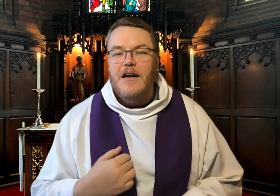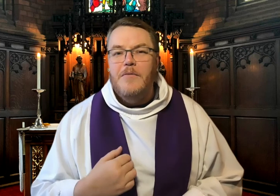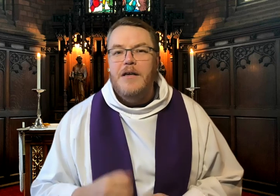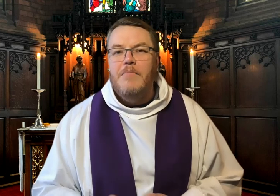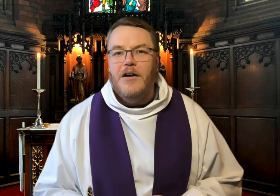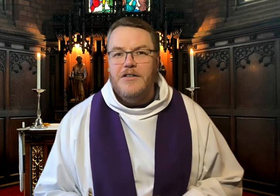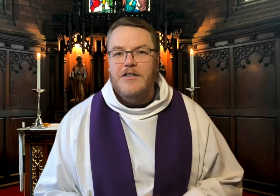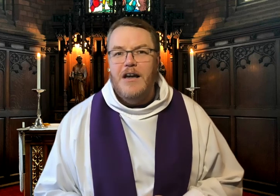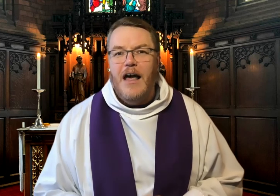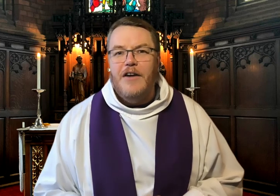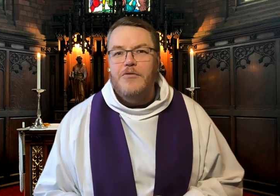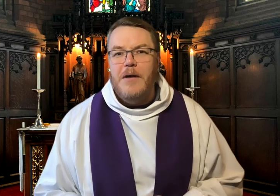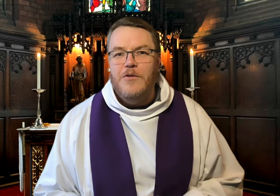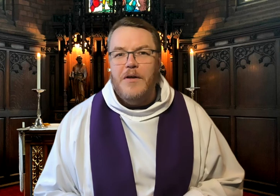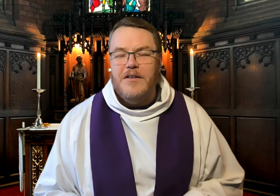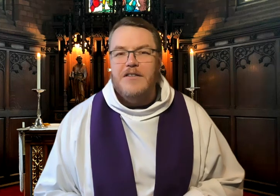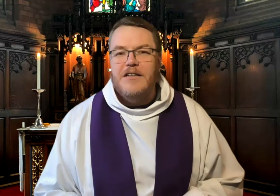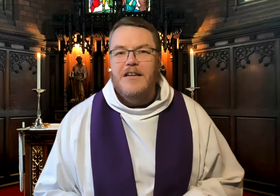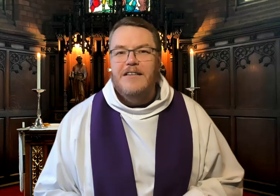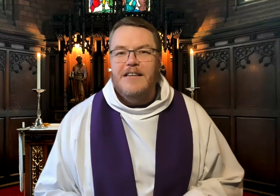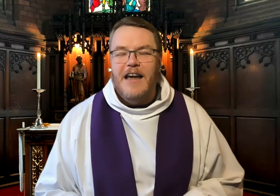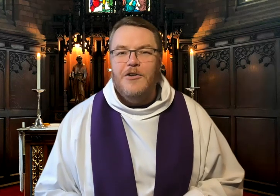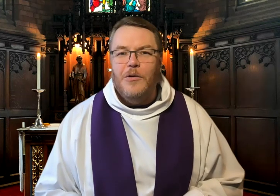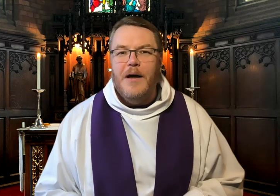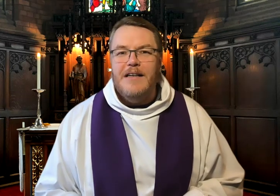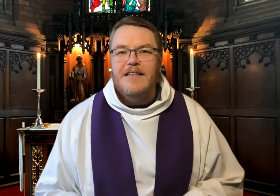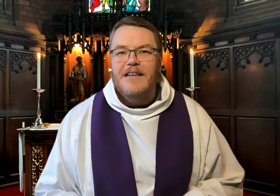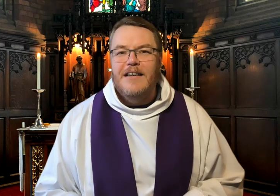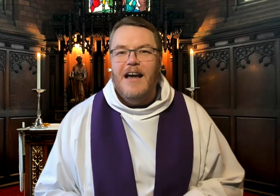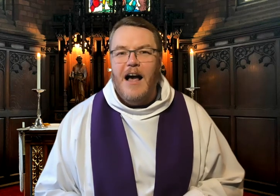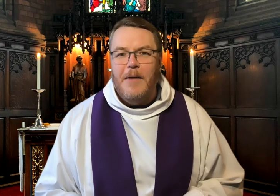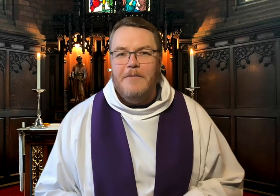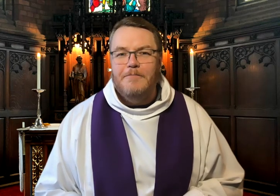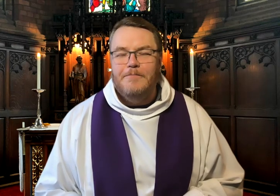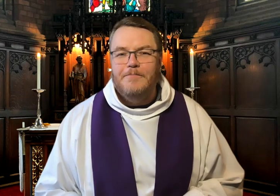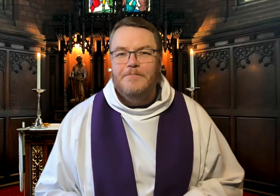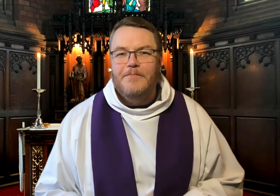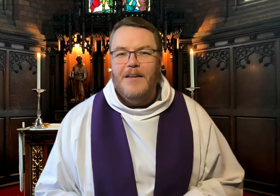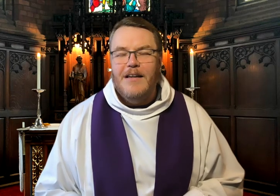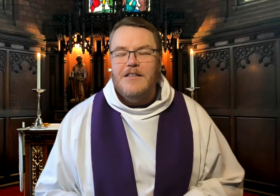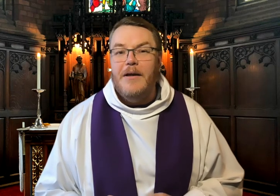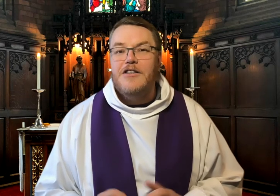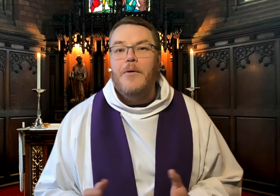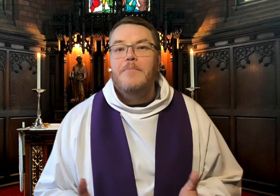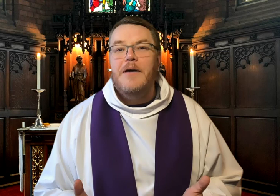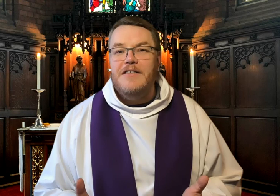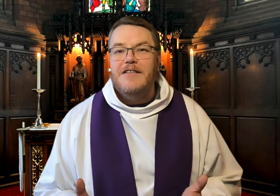be among us and remain with us today and always. Amen. So let's go in peace